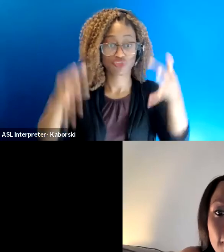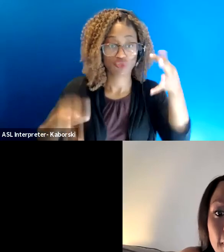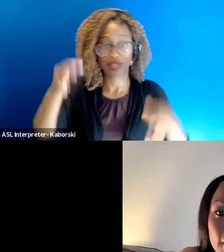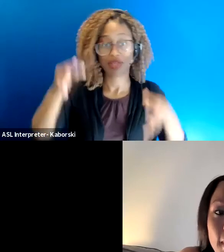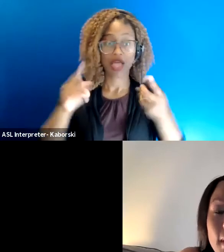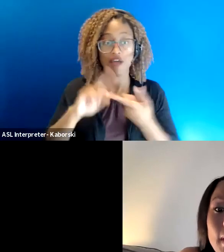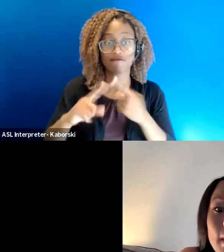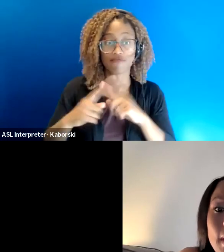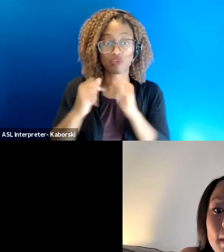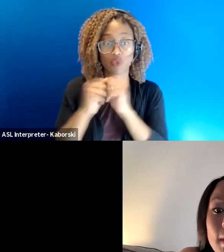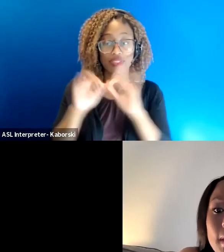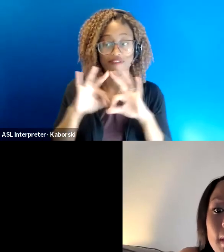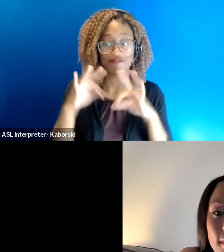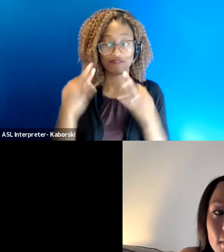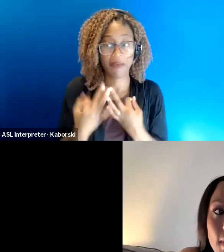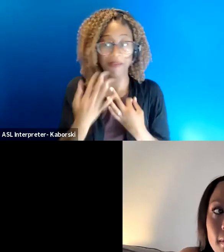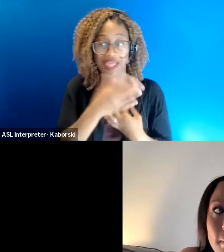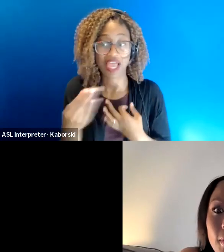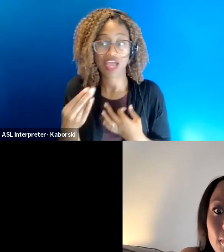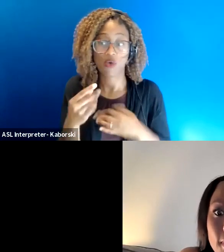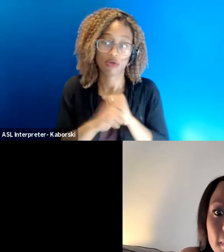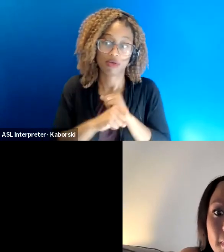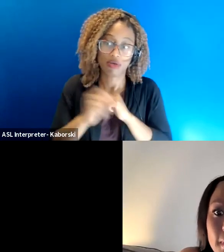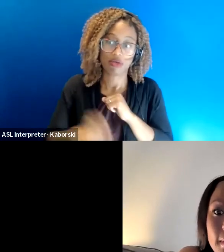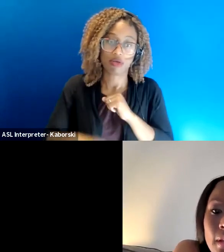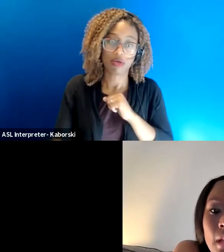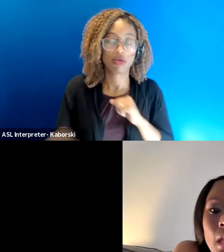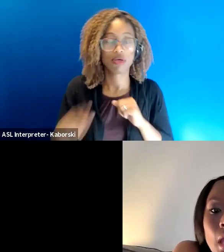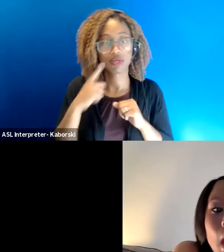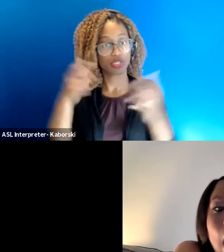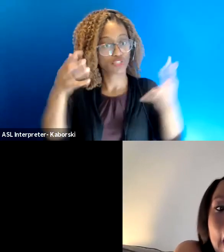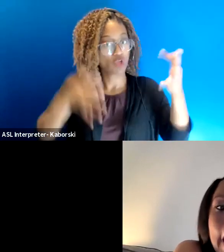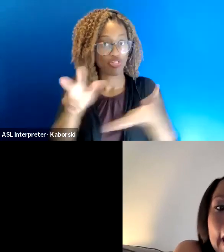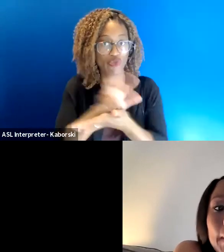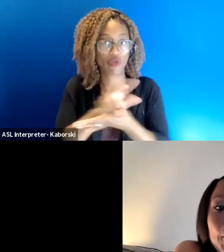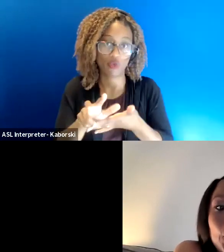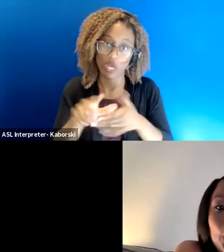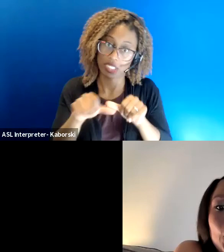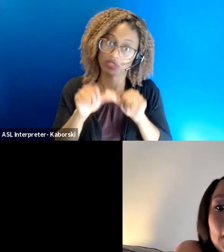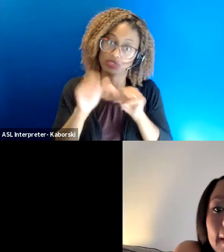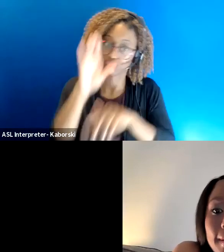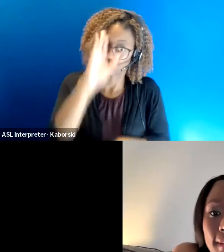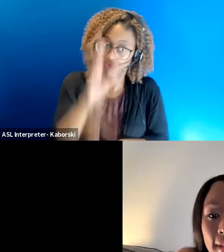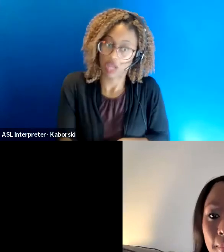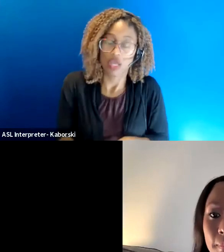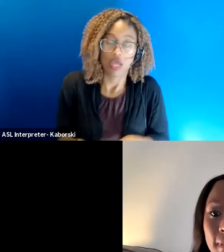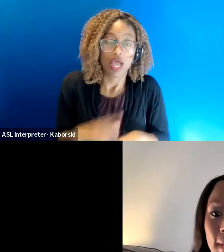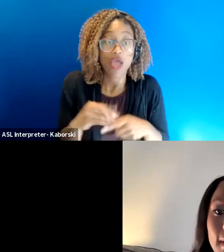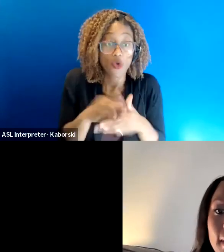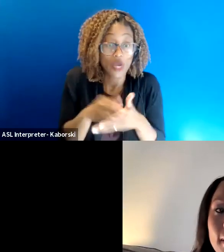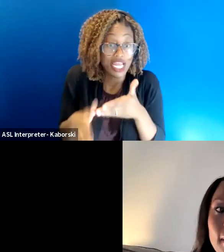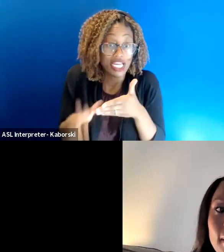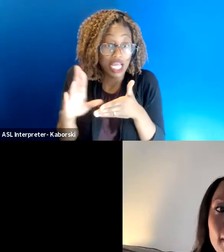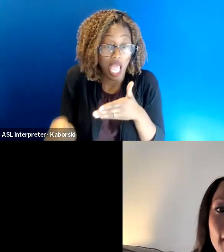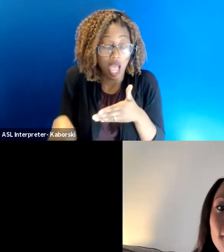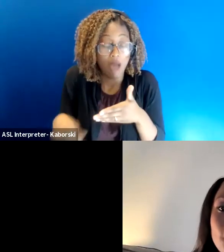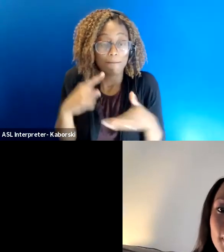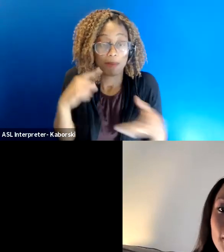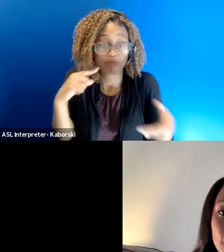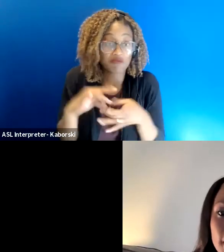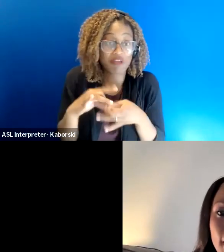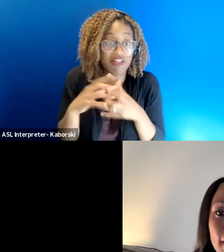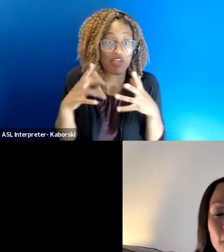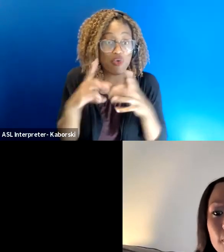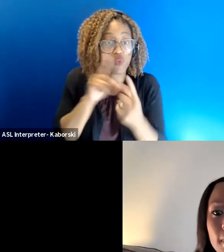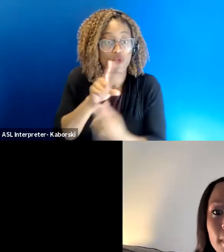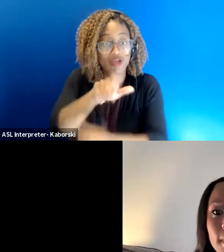with the family, and it was a very long trial. It was about 3 weeks long. We ended up getting a lot of